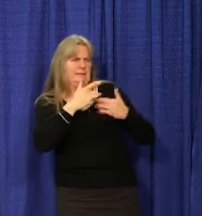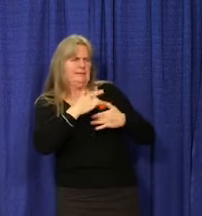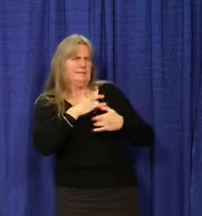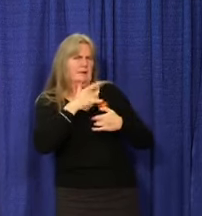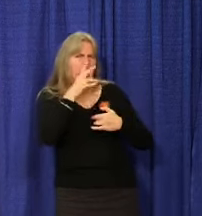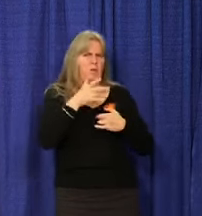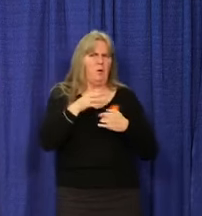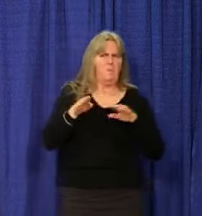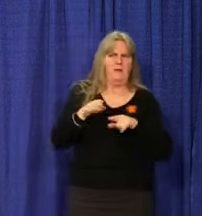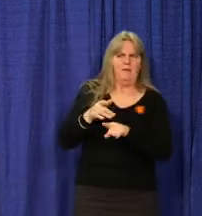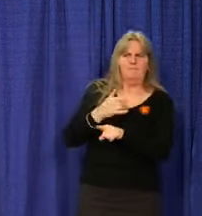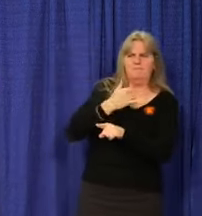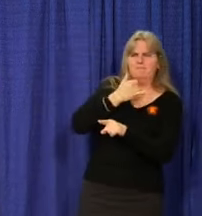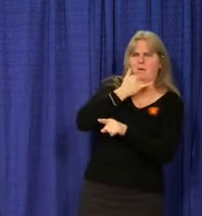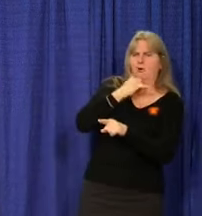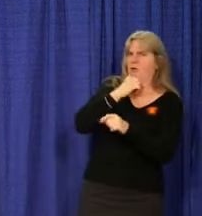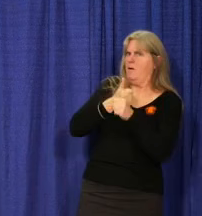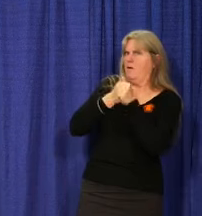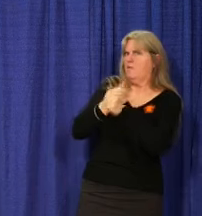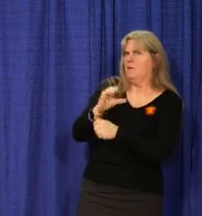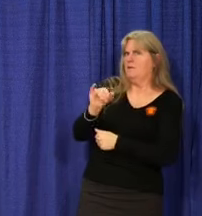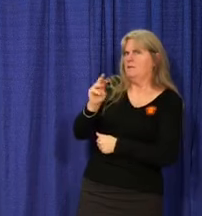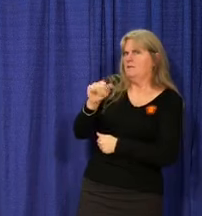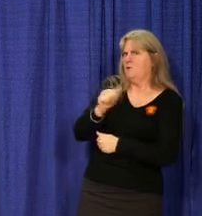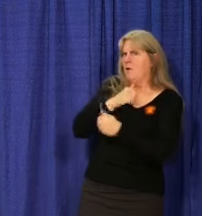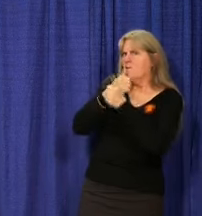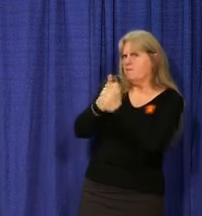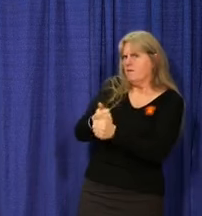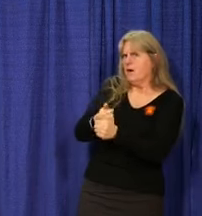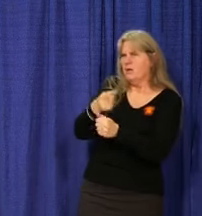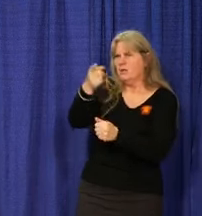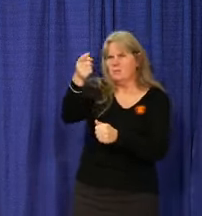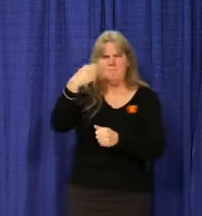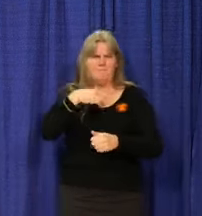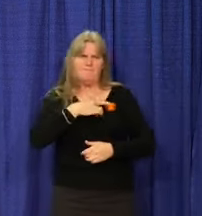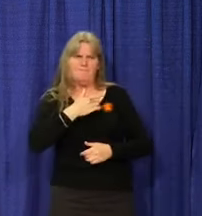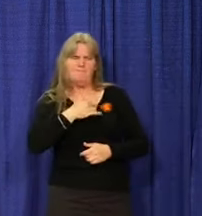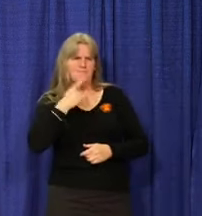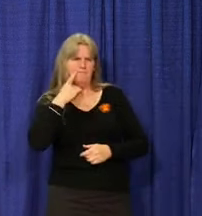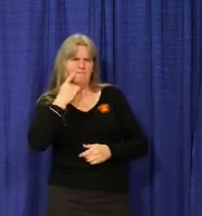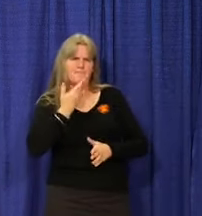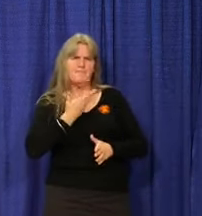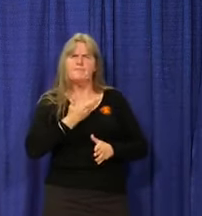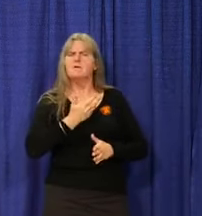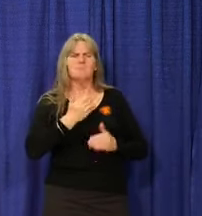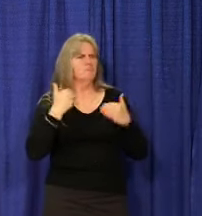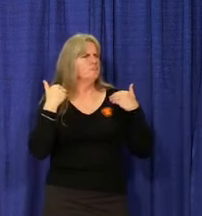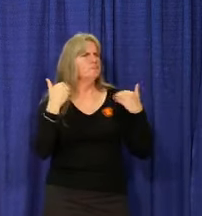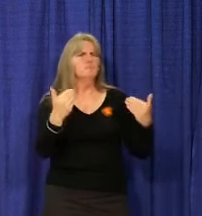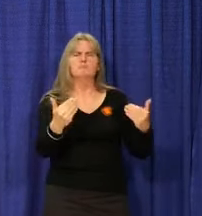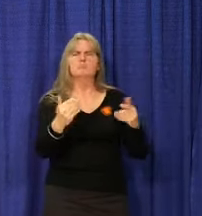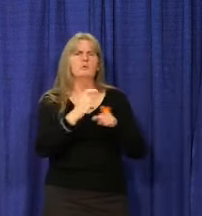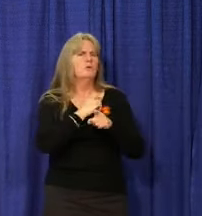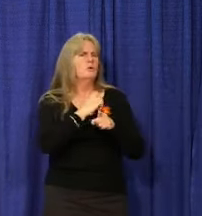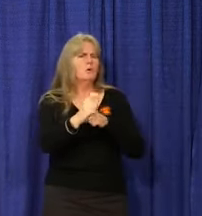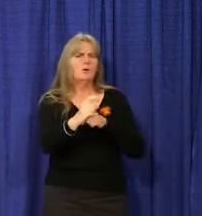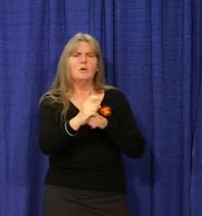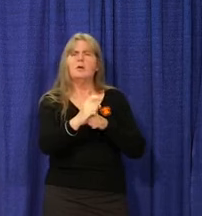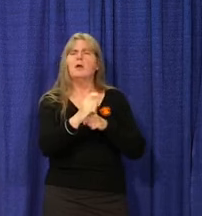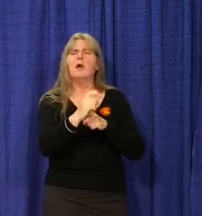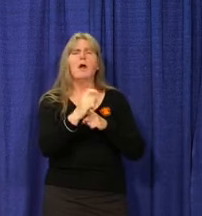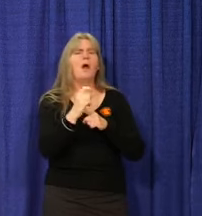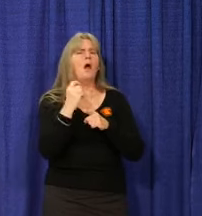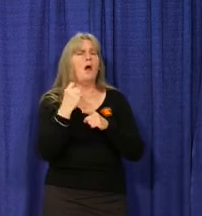about behavior that you think may not be in compliance with the Health Protection Order, please call our